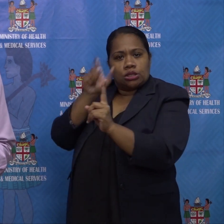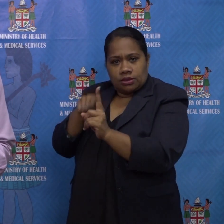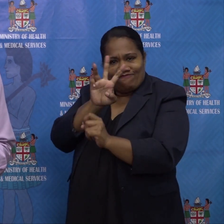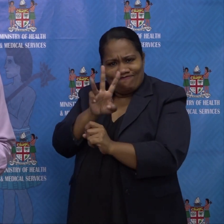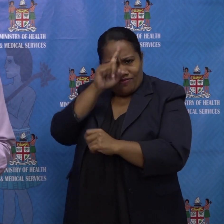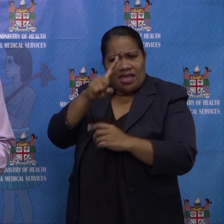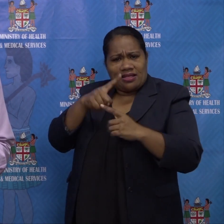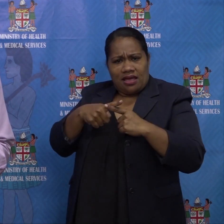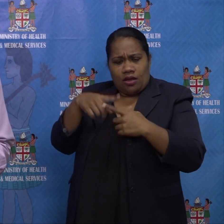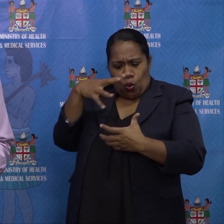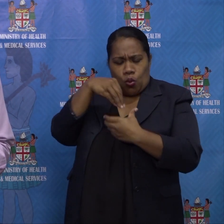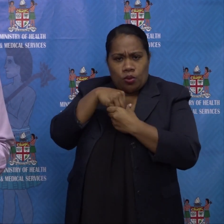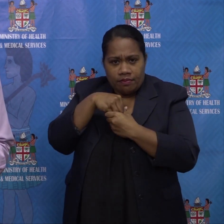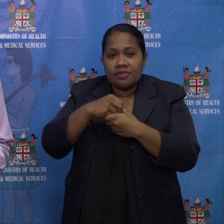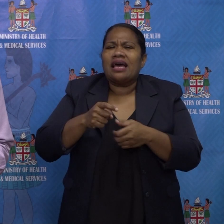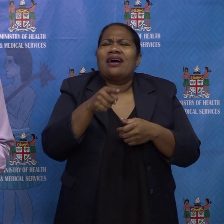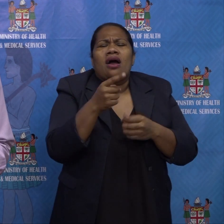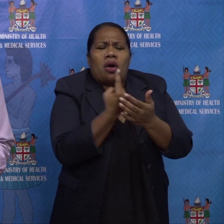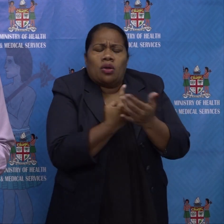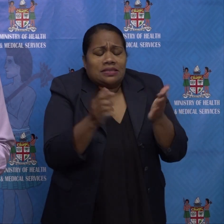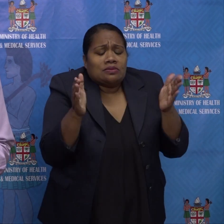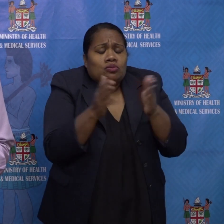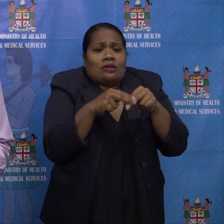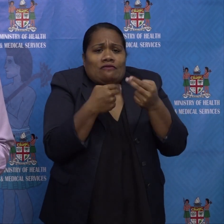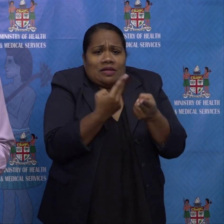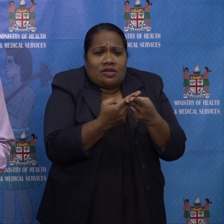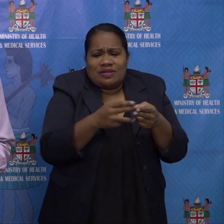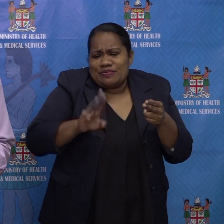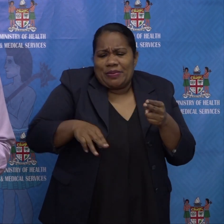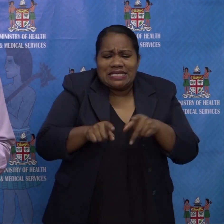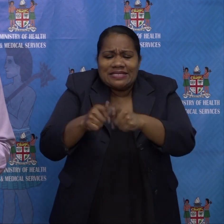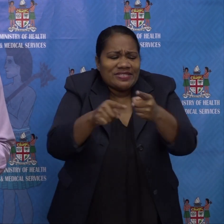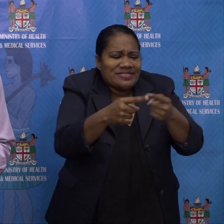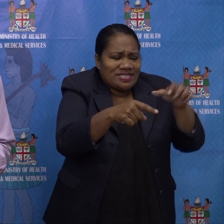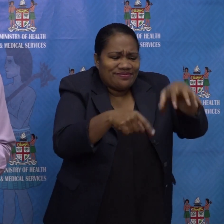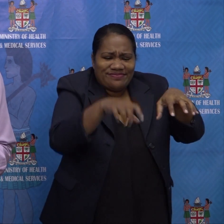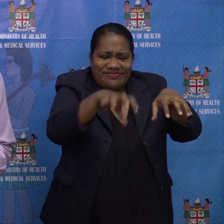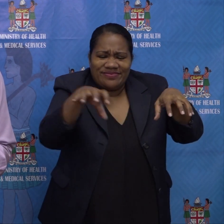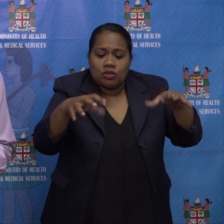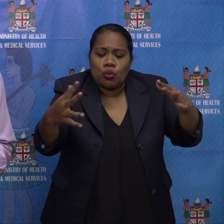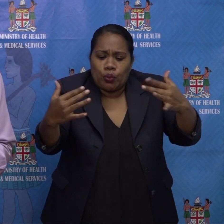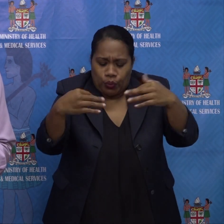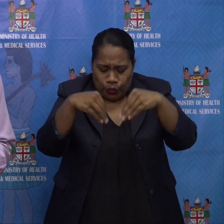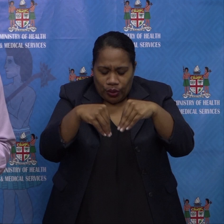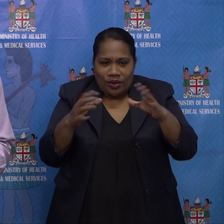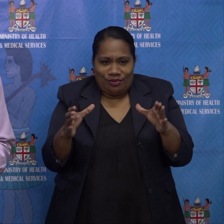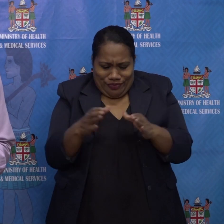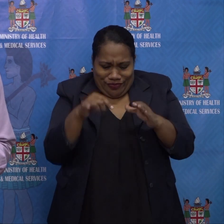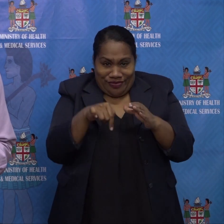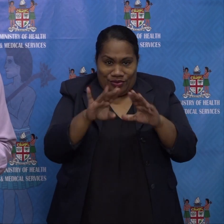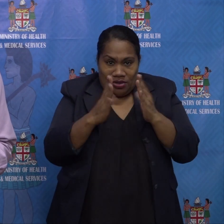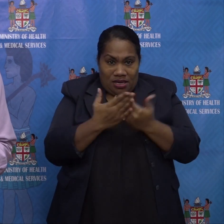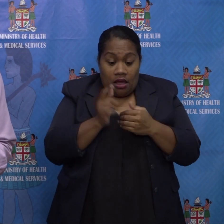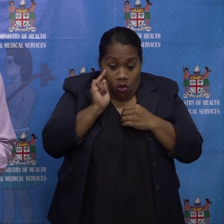was only a small family gathering with members from a few different households, but that was enough to